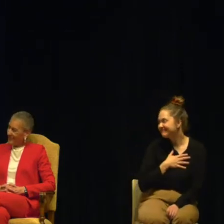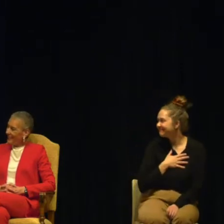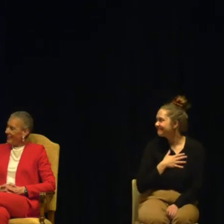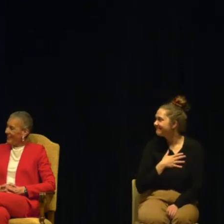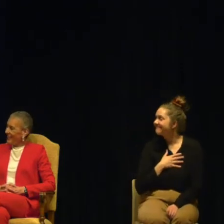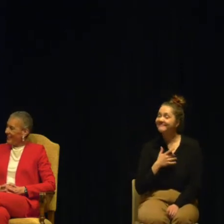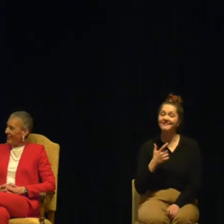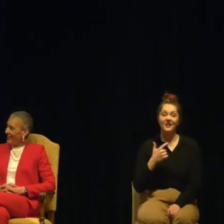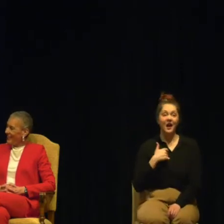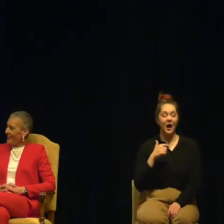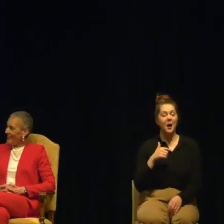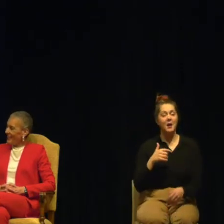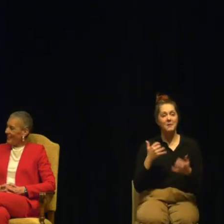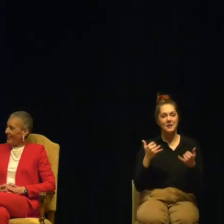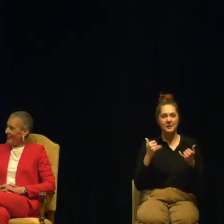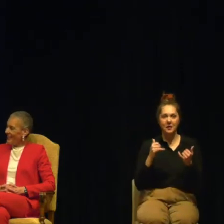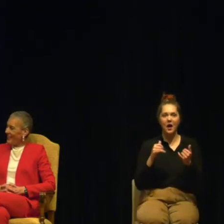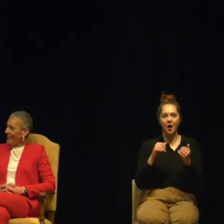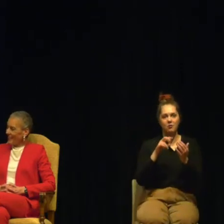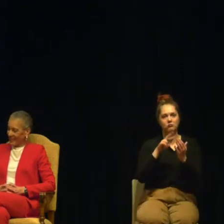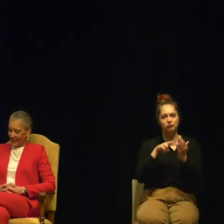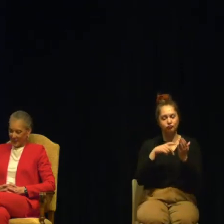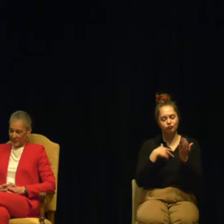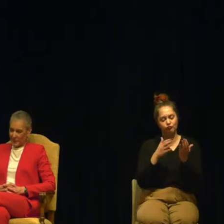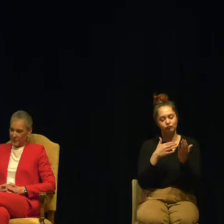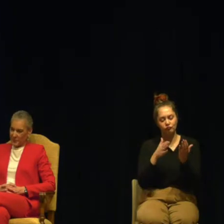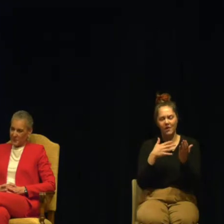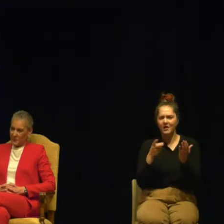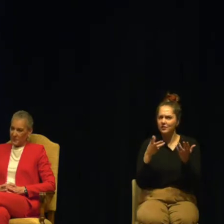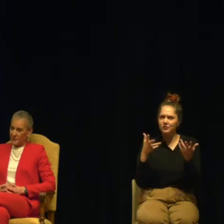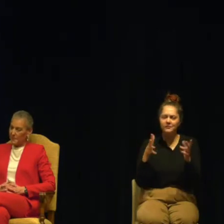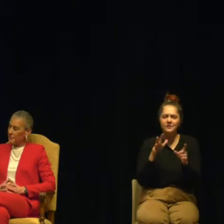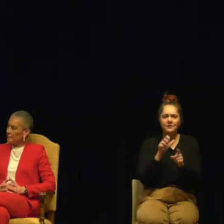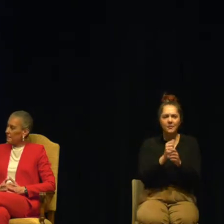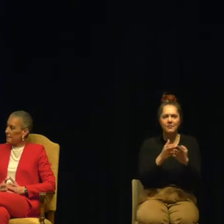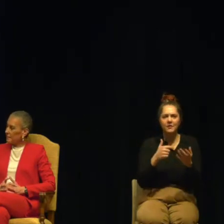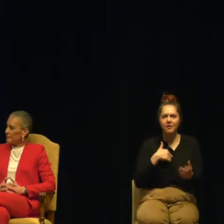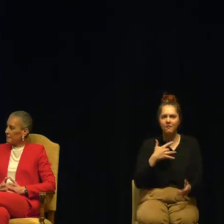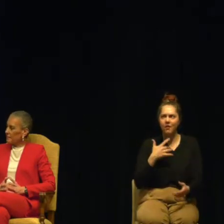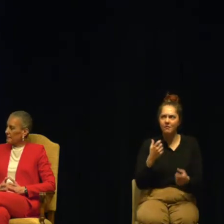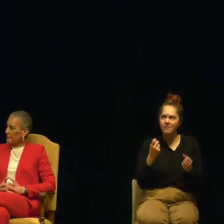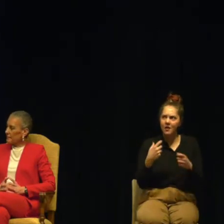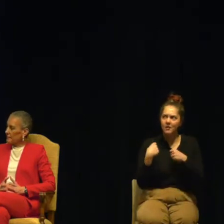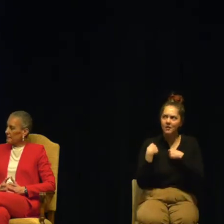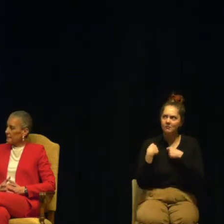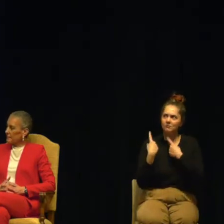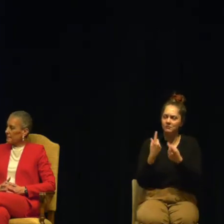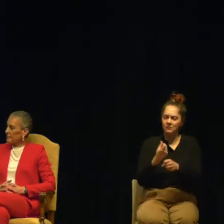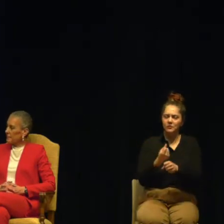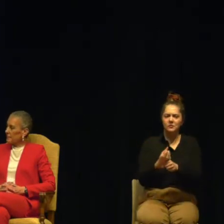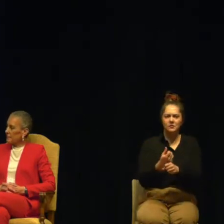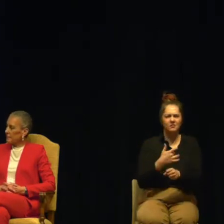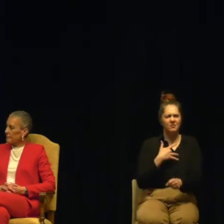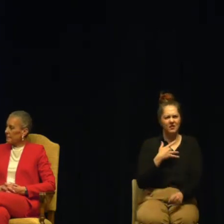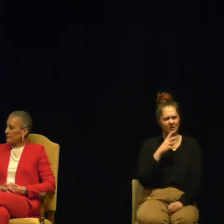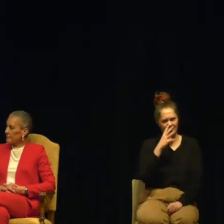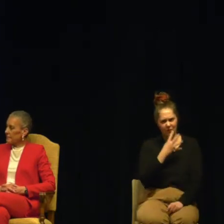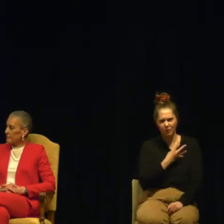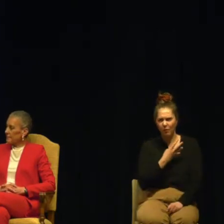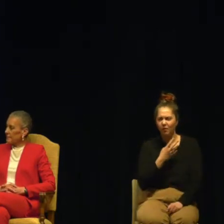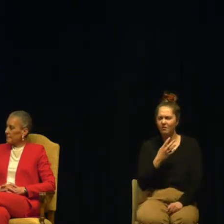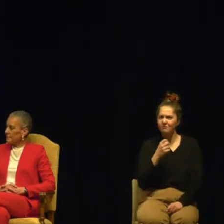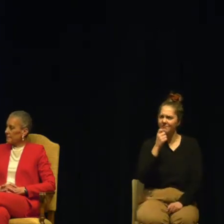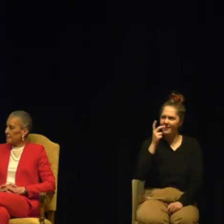I'm in the middle of reading the book, and Dr. Malone has captured things that I've felt for years. Feeling ignored and unseen